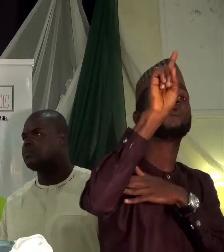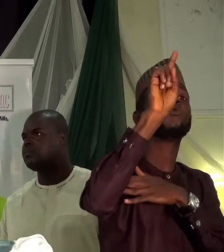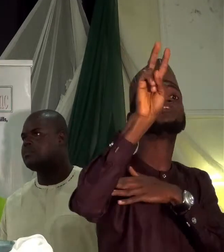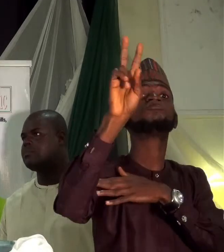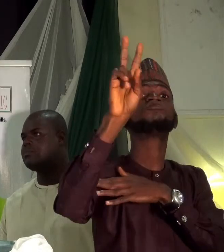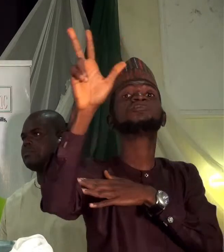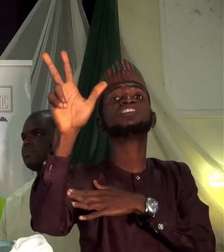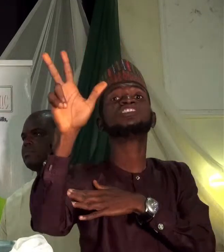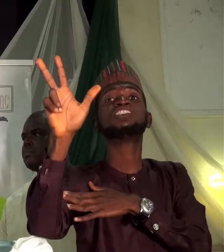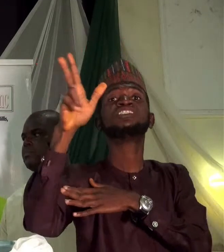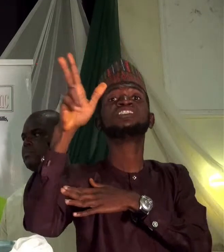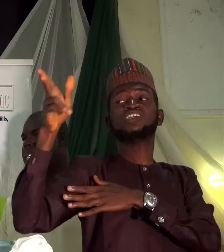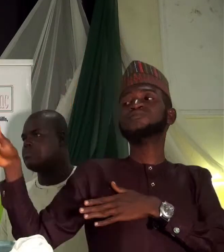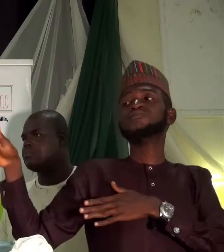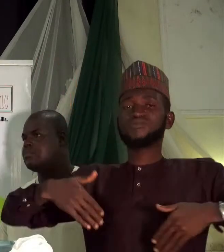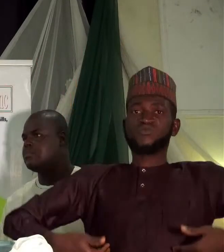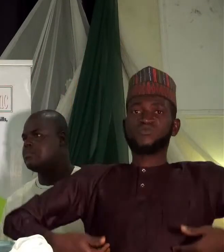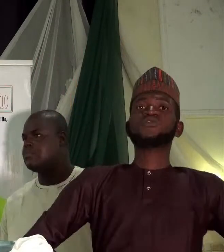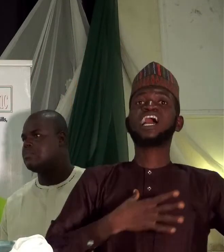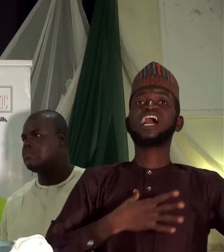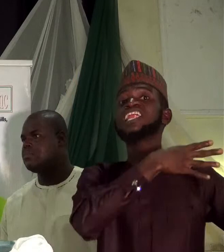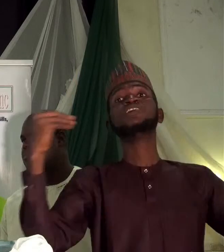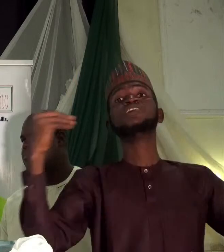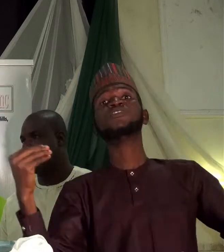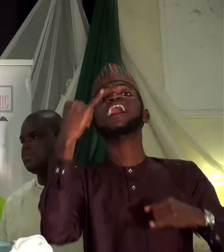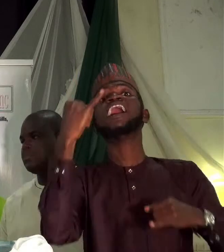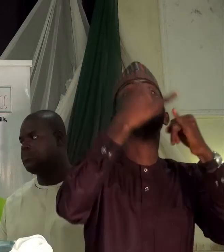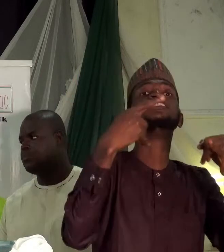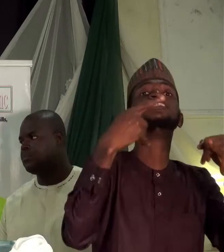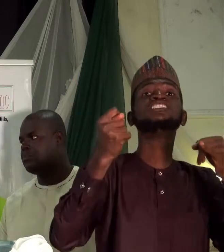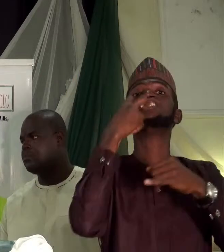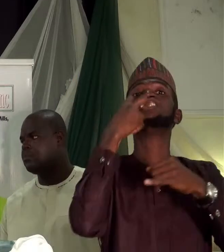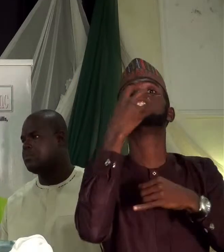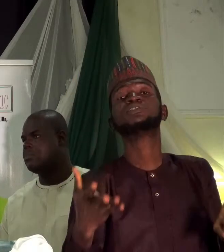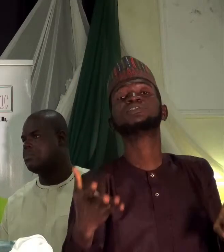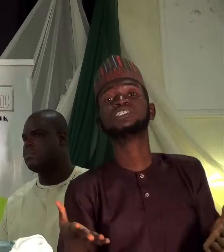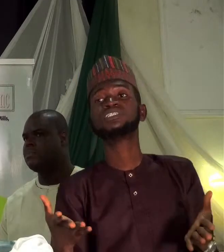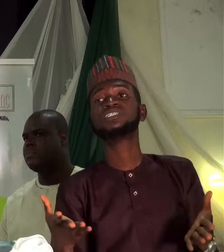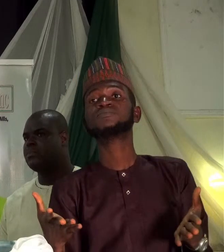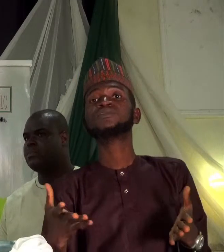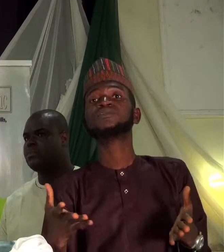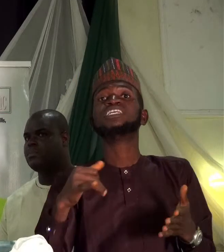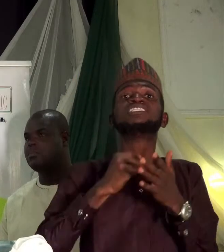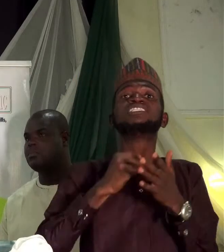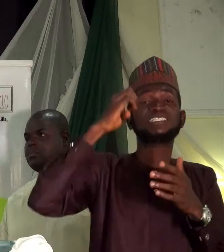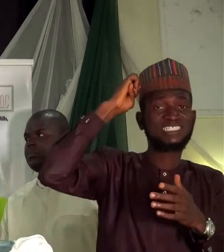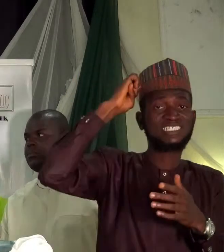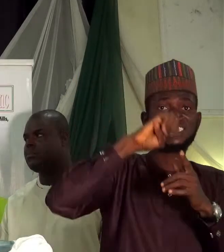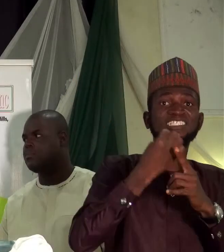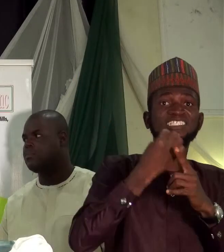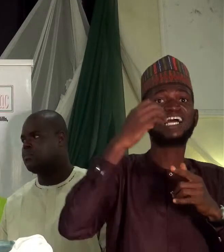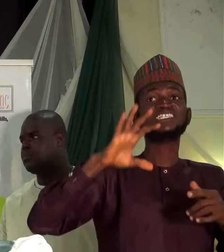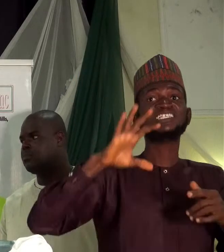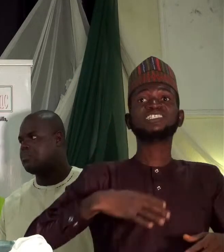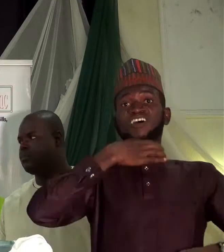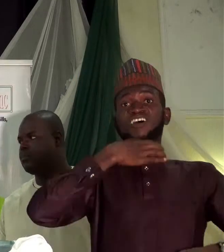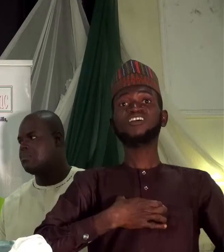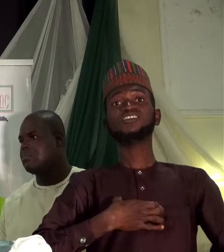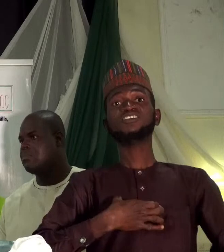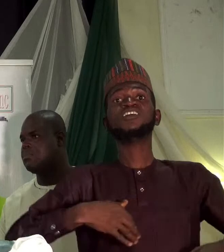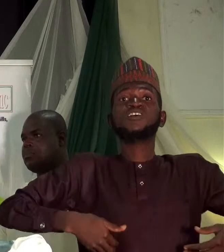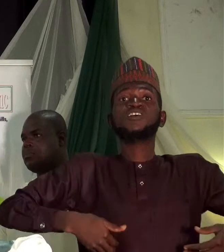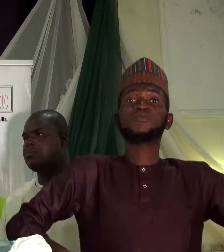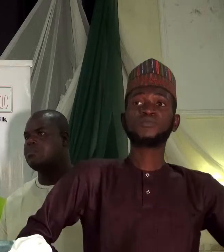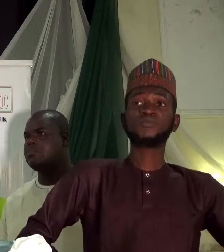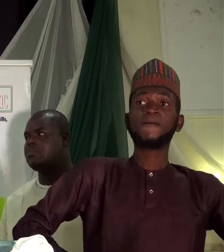tell me to leave. Before I leave, I will just say subhanallah rabbika and then leave the stage. Inu ke bi oma pa mi, inu ko ma re mi. Better